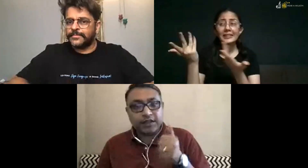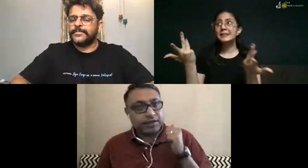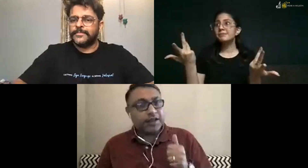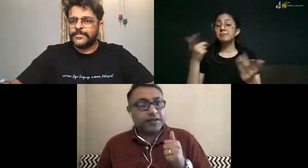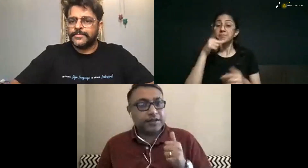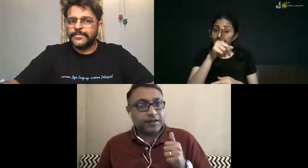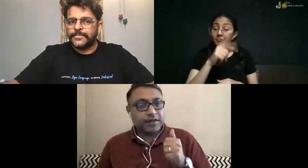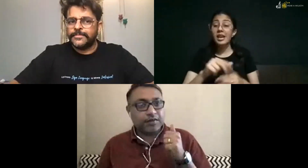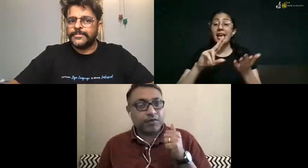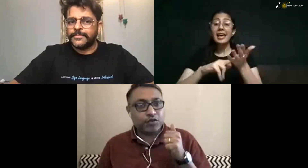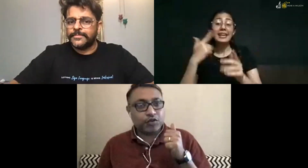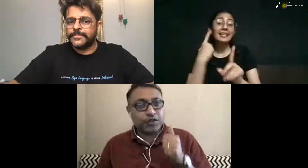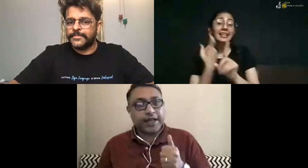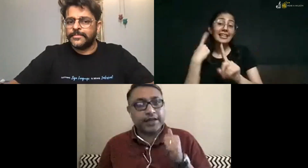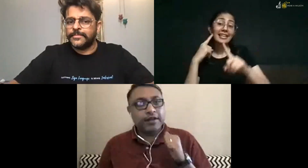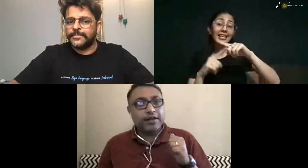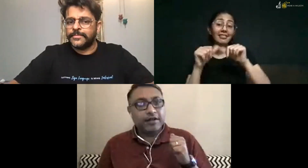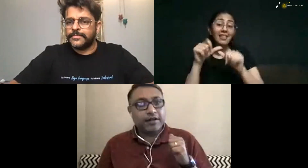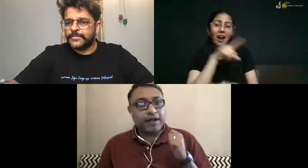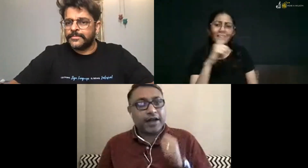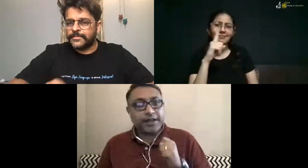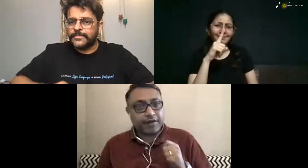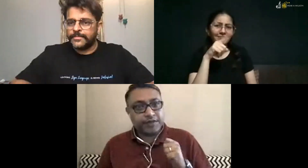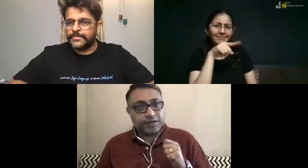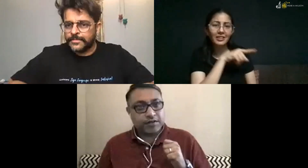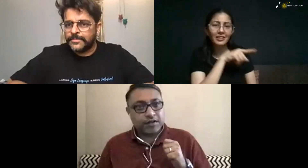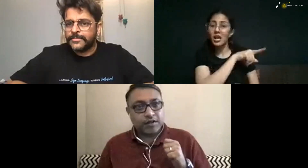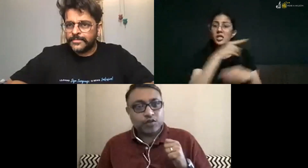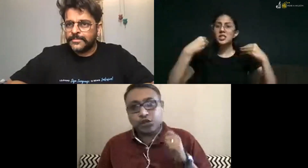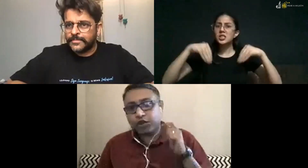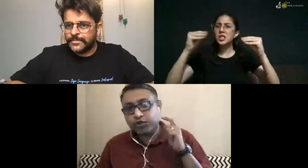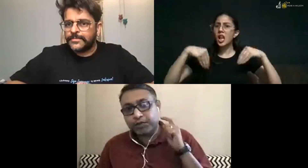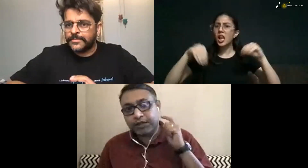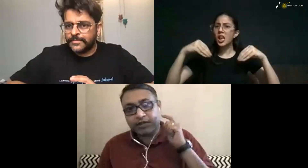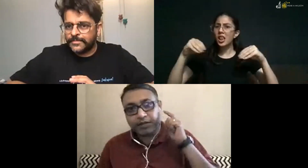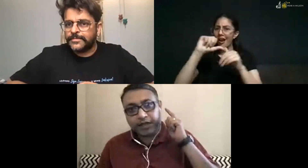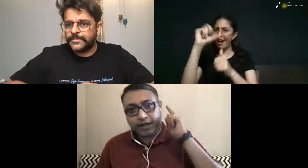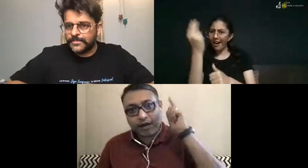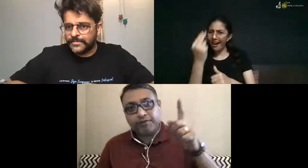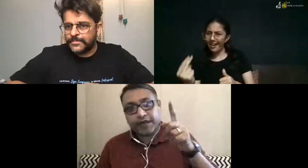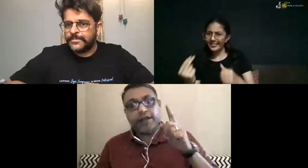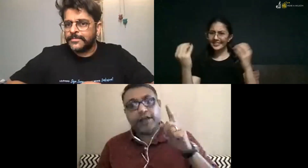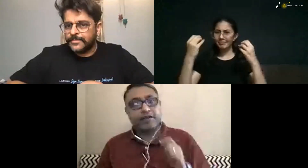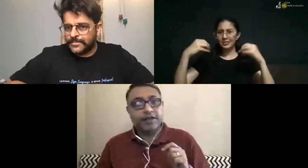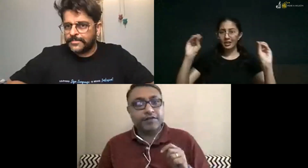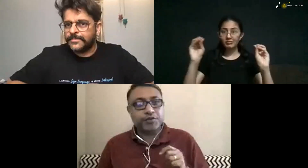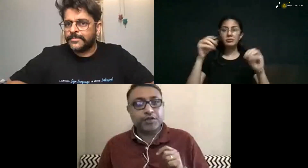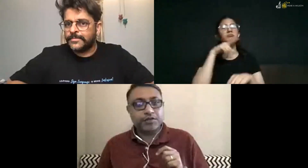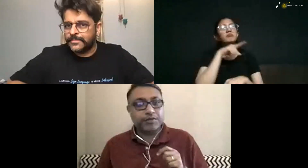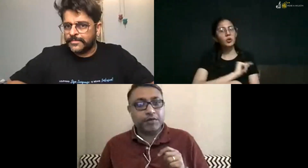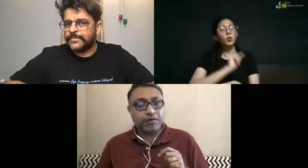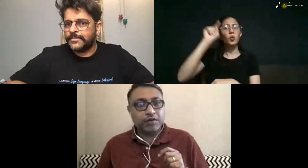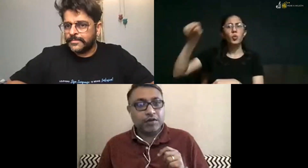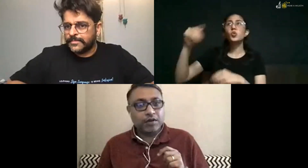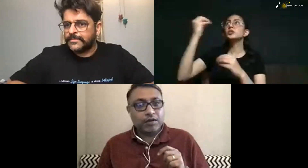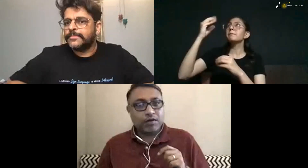Nikita, right, wants to sell handicrafts. So she should be somebody like a craft lane in a few years from